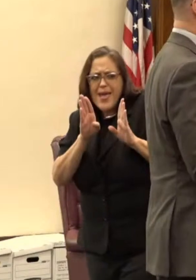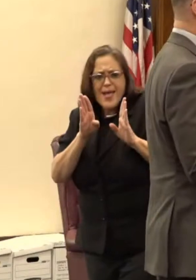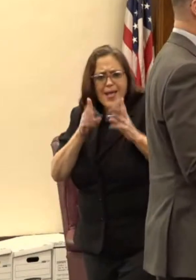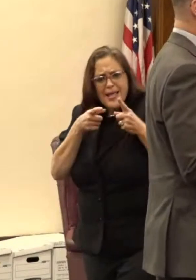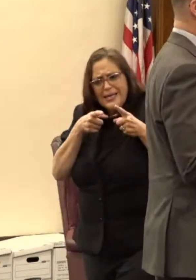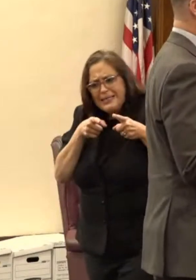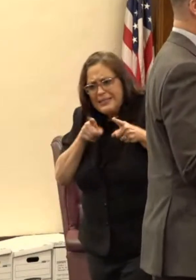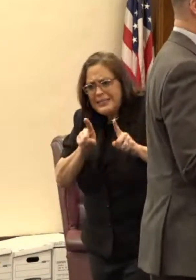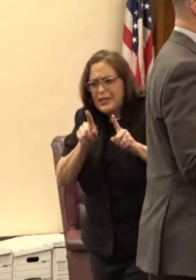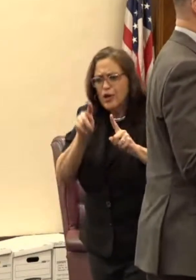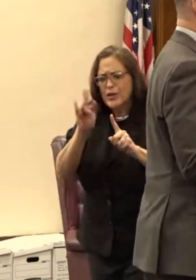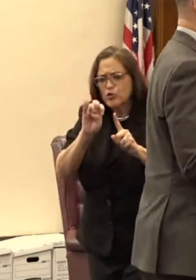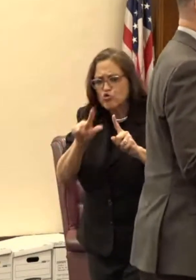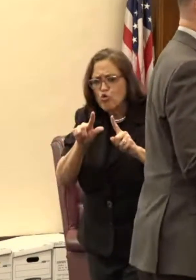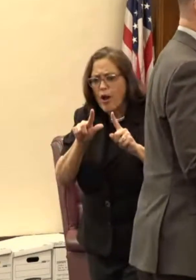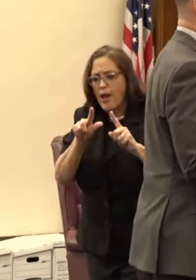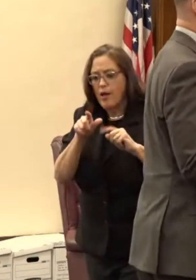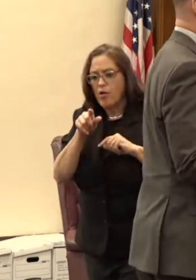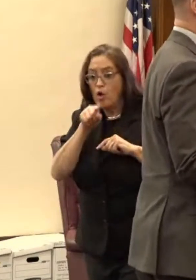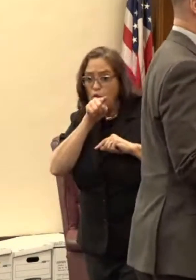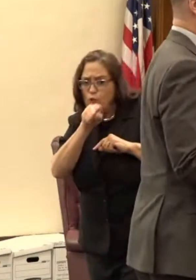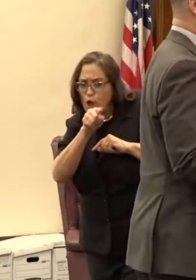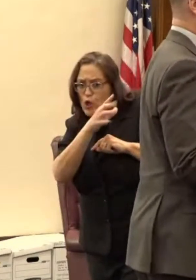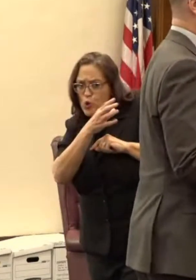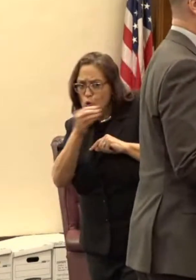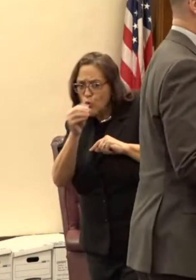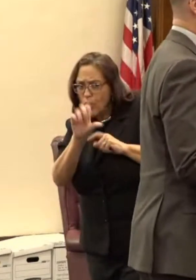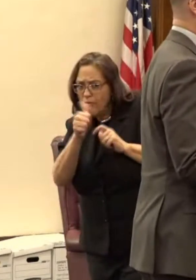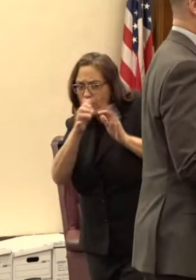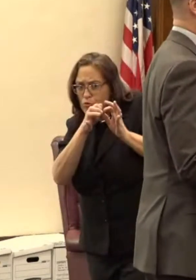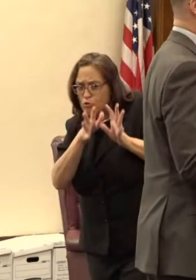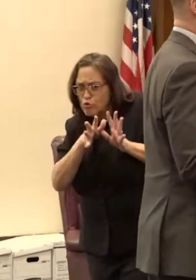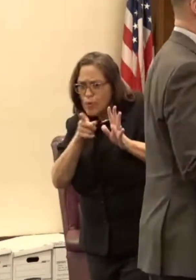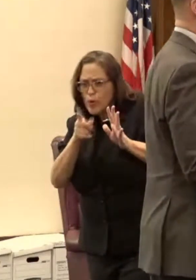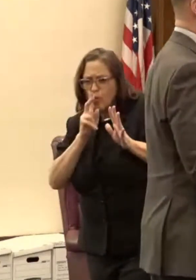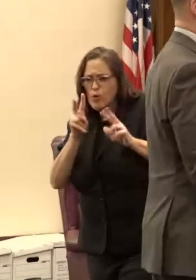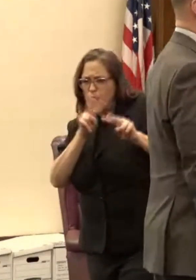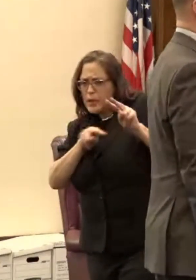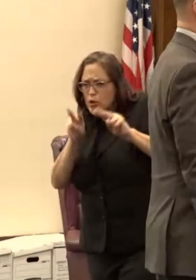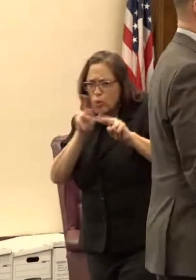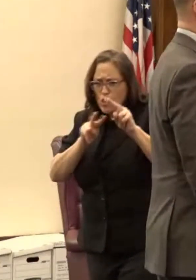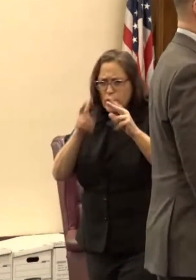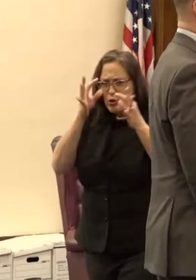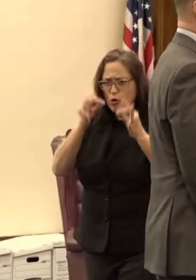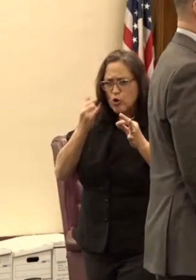you and Ms. Zimmerman would be on the lookout for lack of understanding?